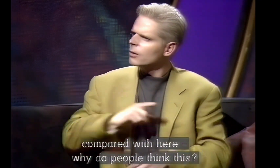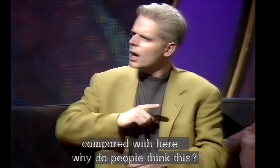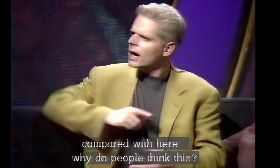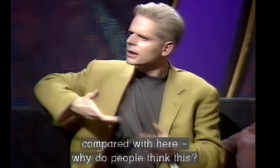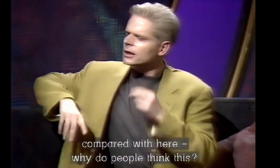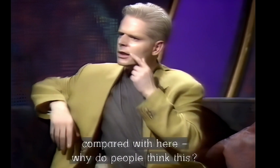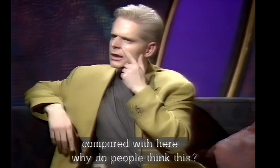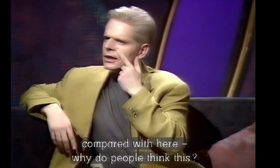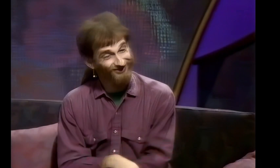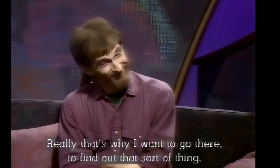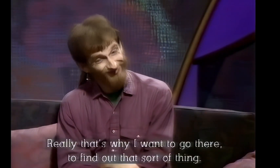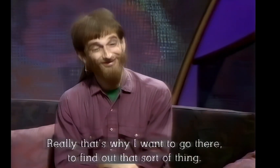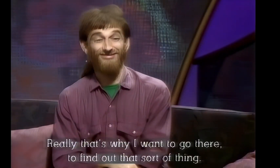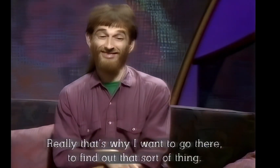Can you briefly explain why people think this?